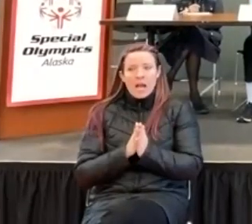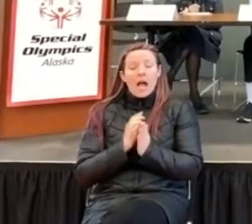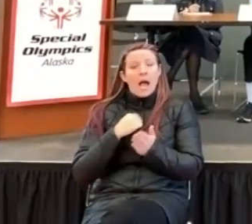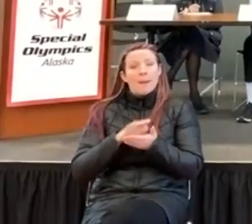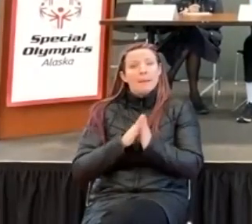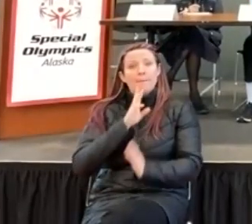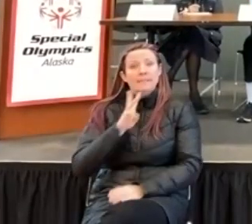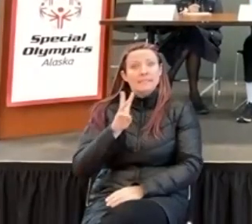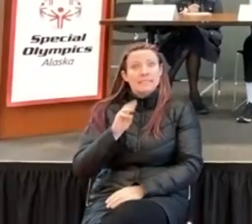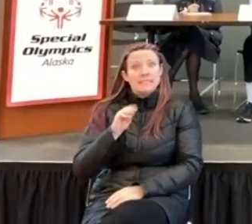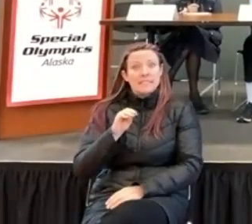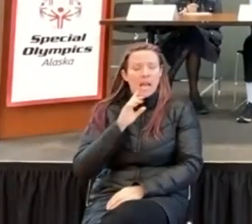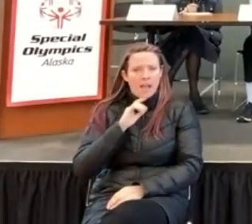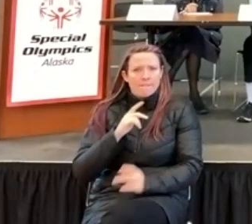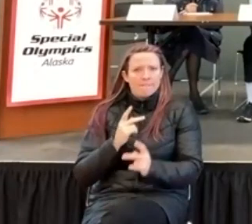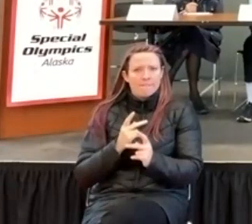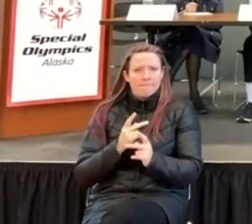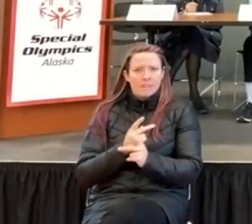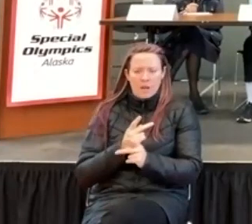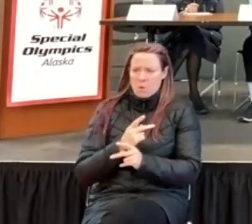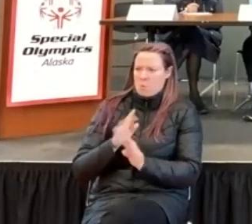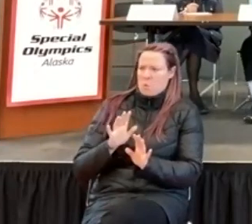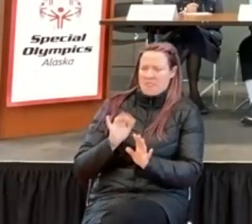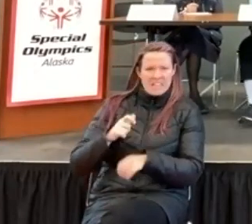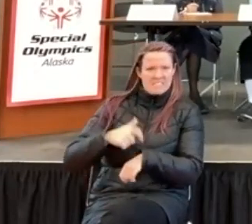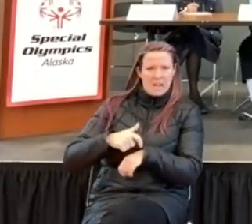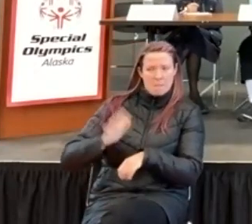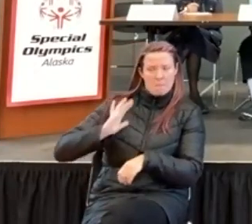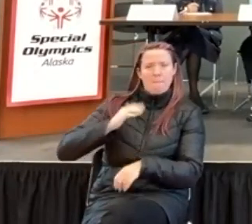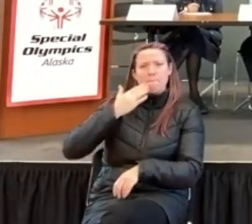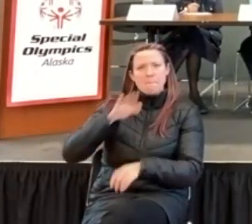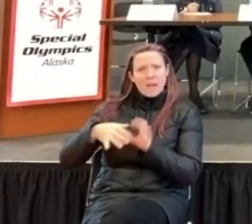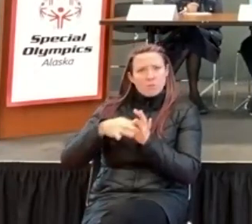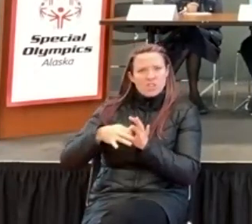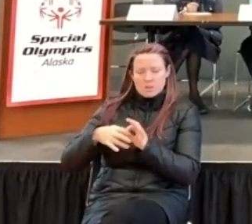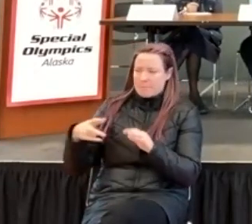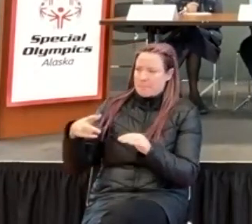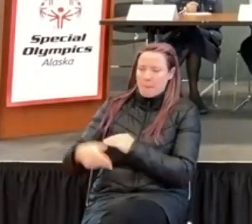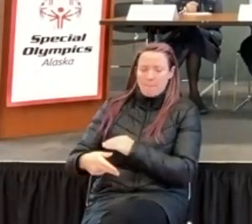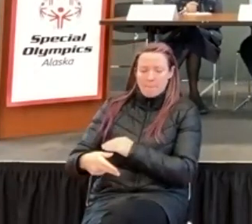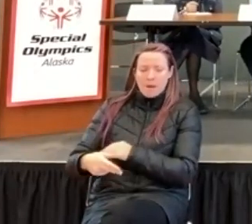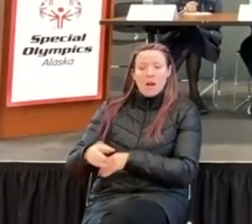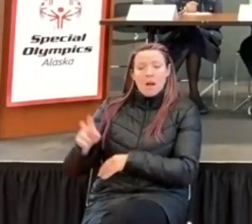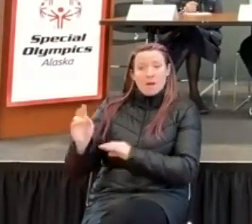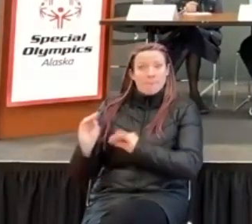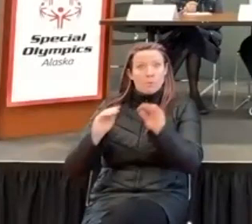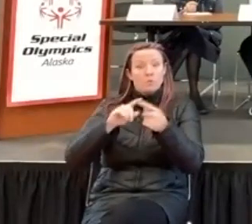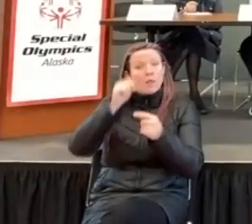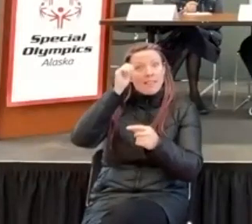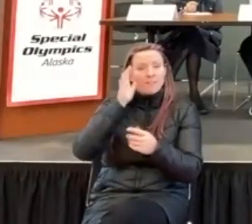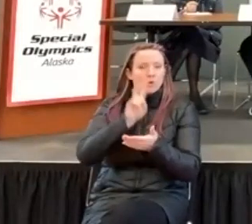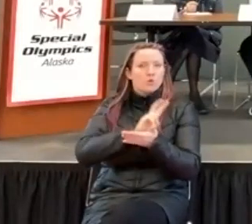60, figured out I was in a bad relationship, severed that, came to Alaska for a